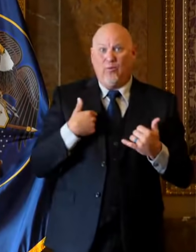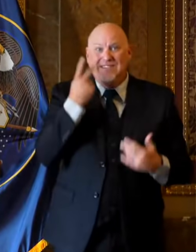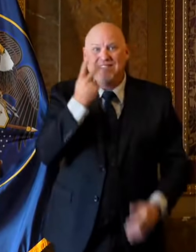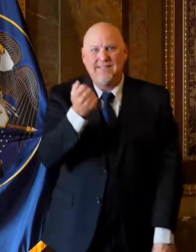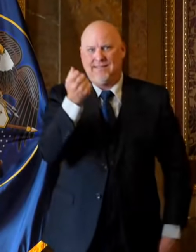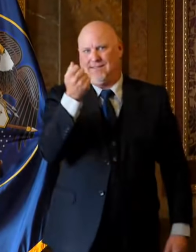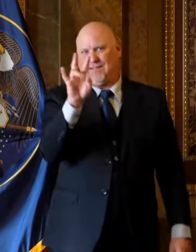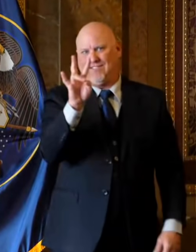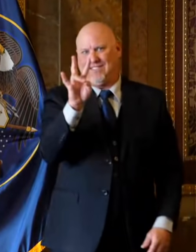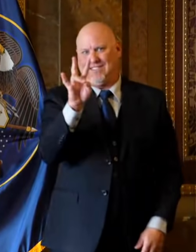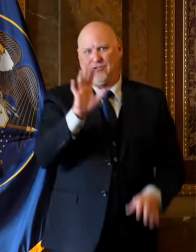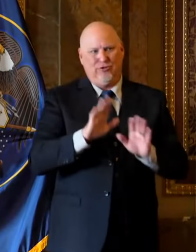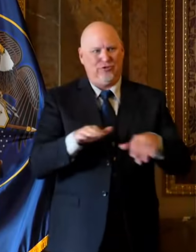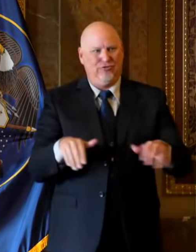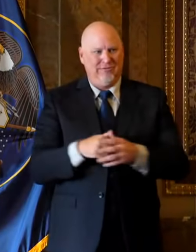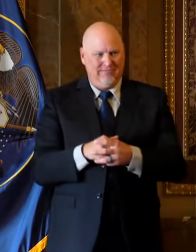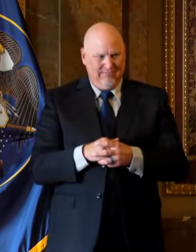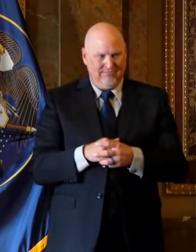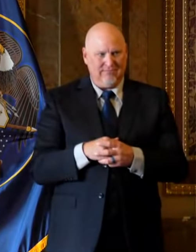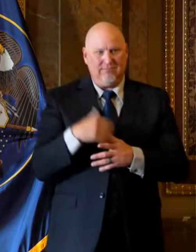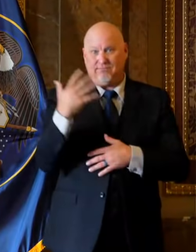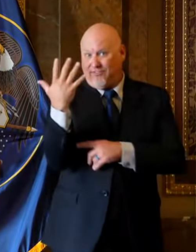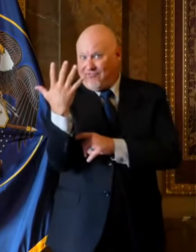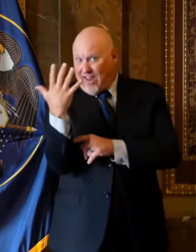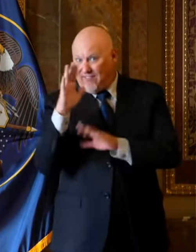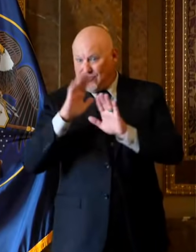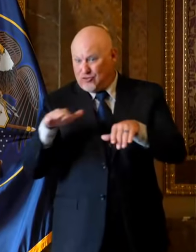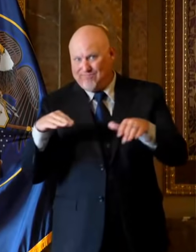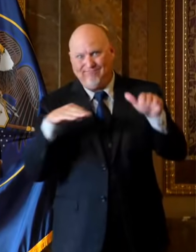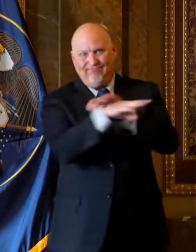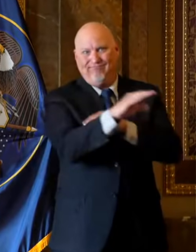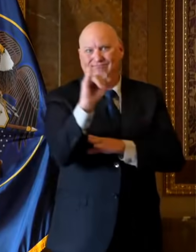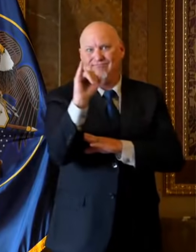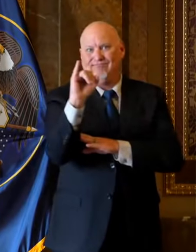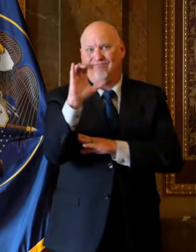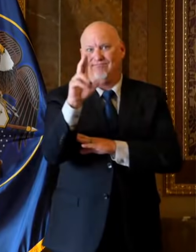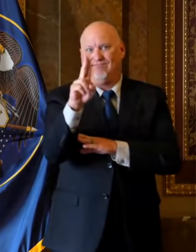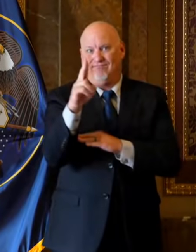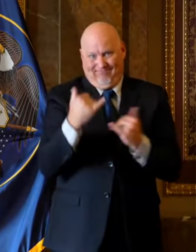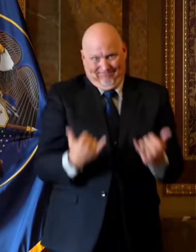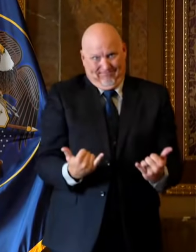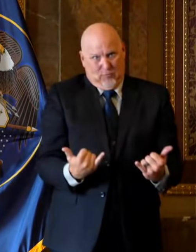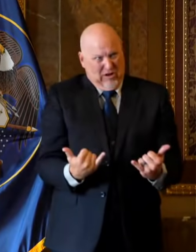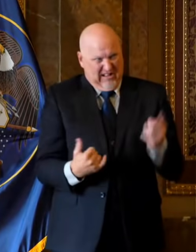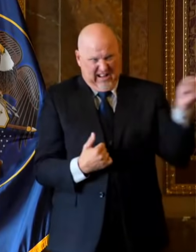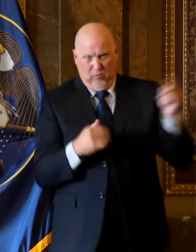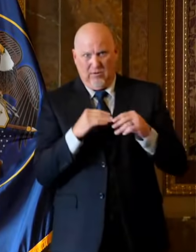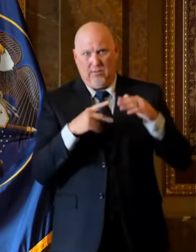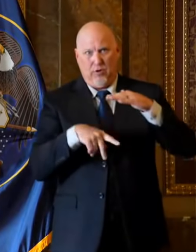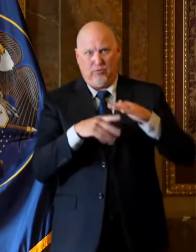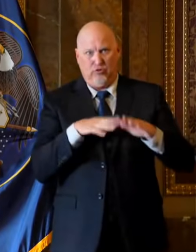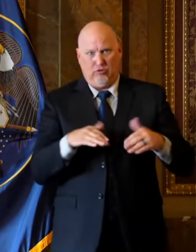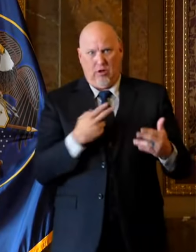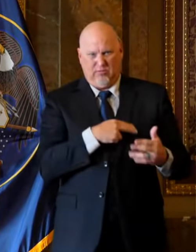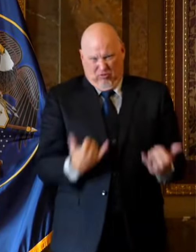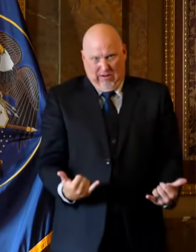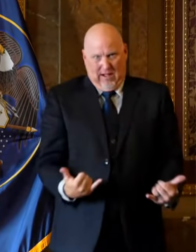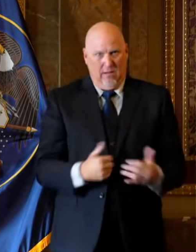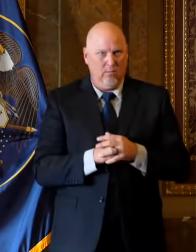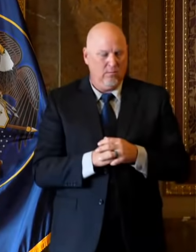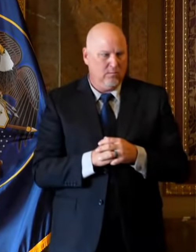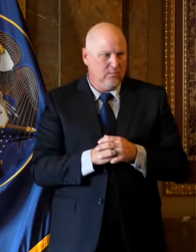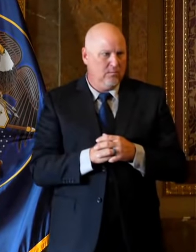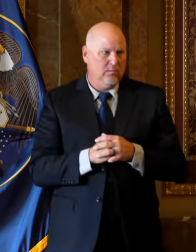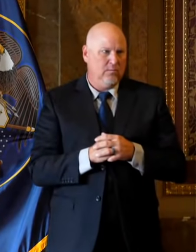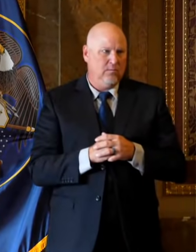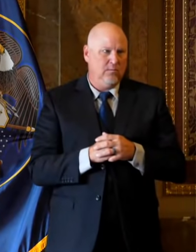ICUs on any given day. Intermountain Hospital and Clinics over this past week has treated anywhere between 31 and